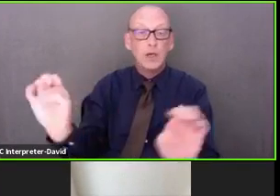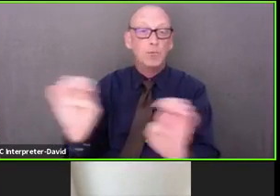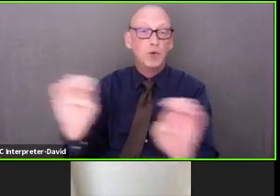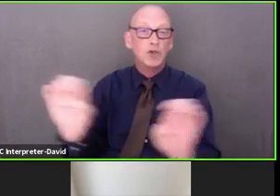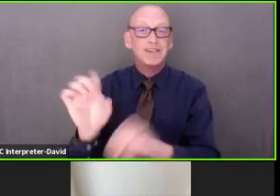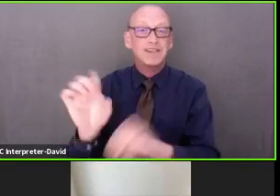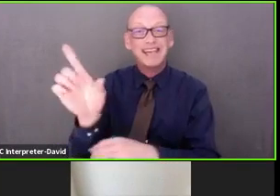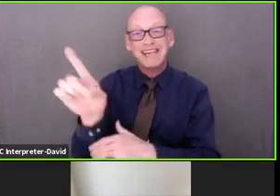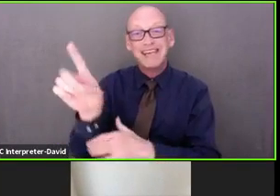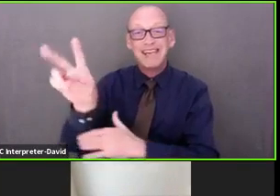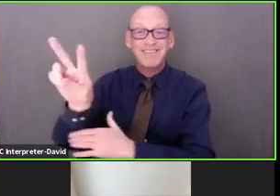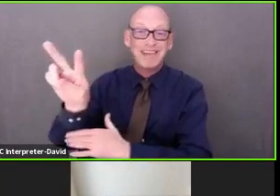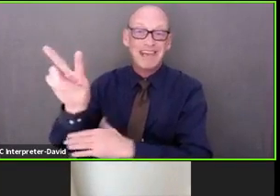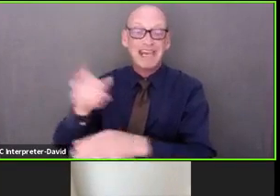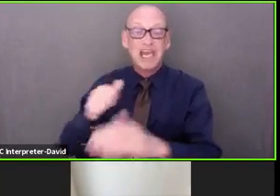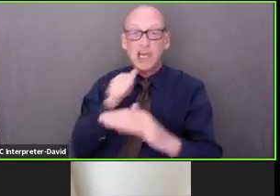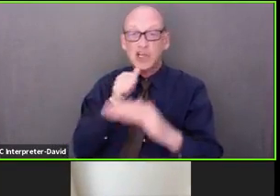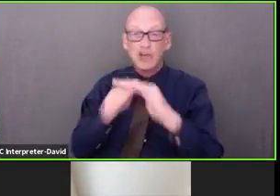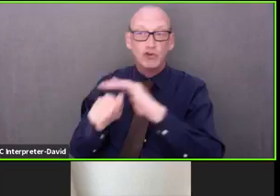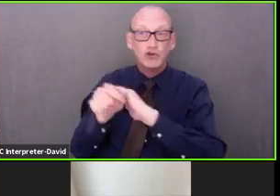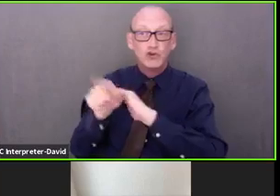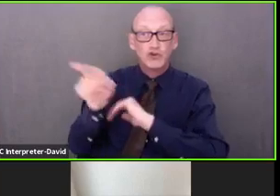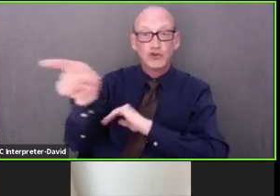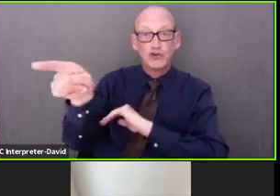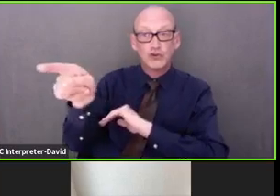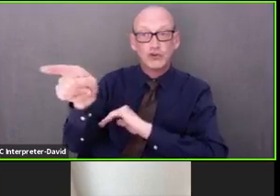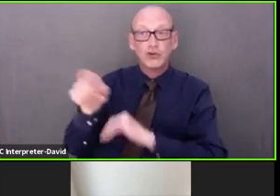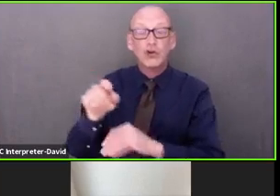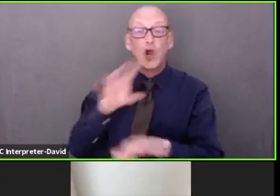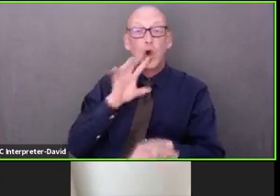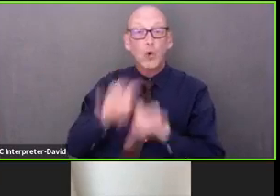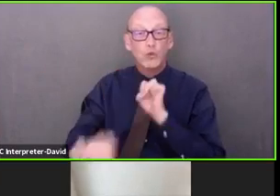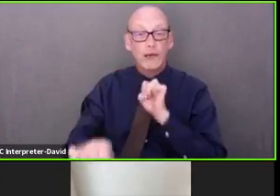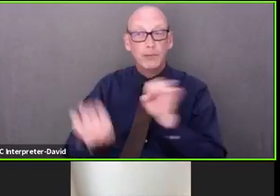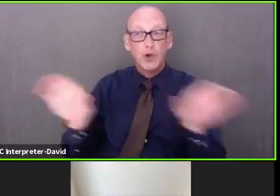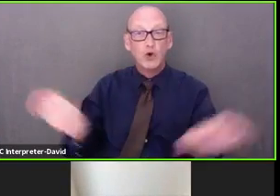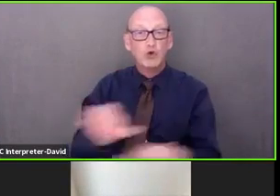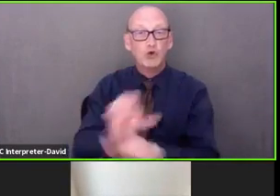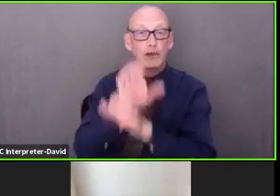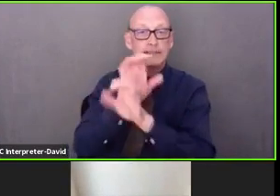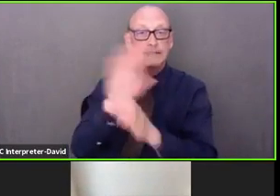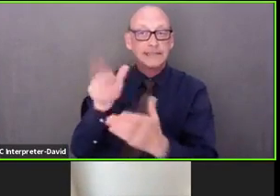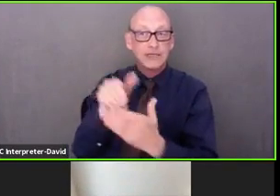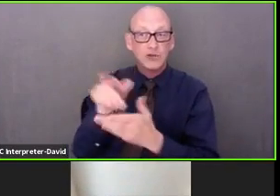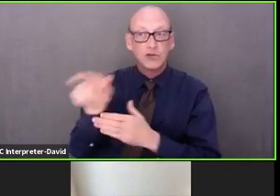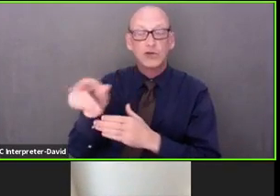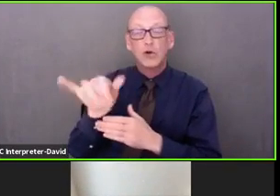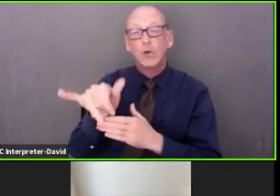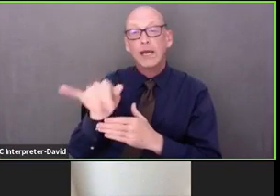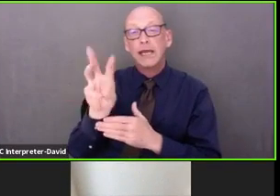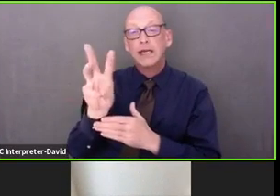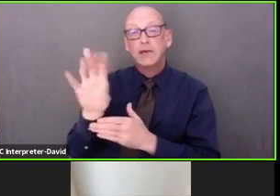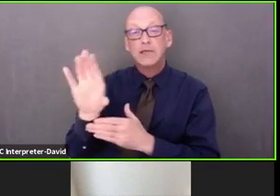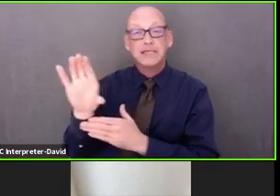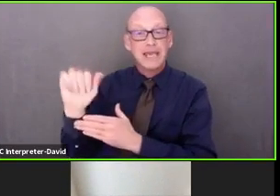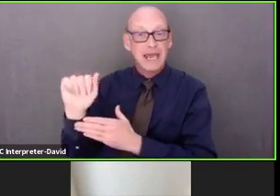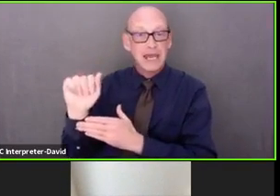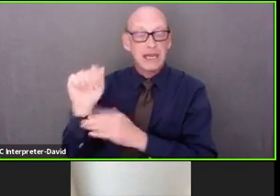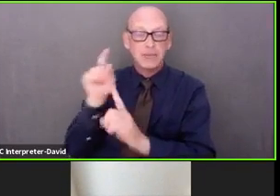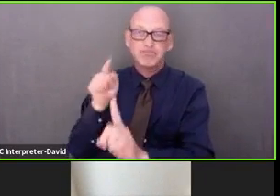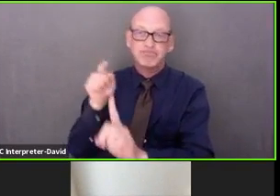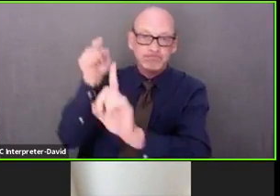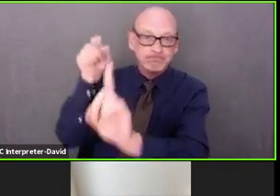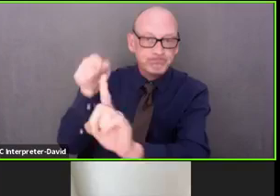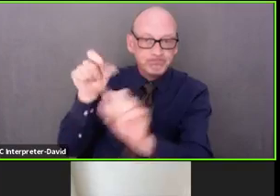domestic violence shelter and rape crisis center. The YWCA strives to provide